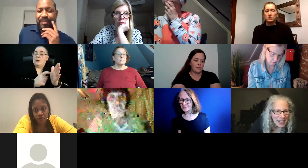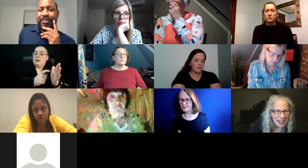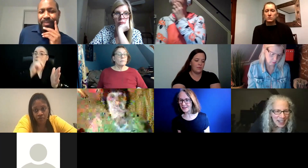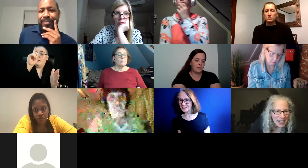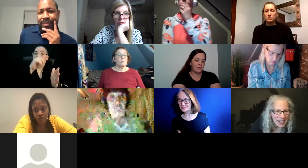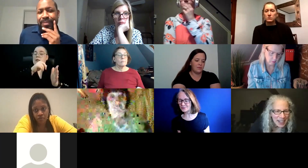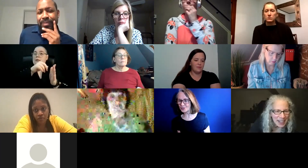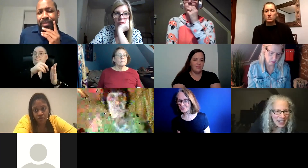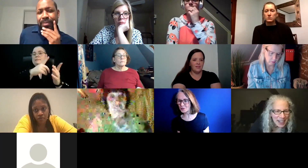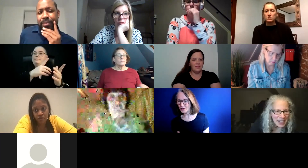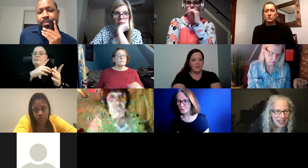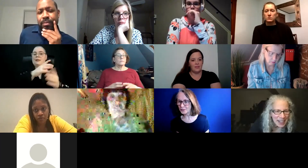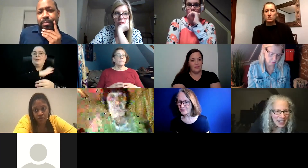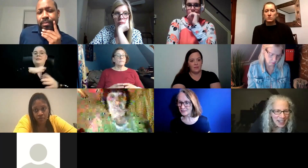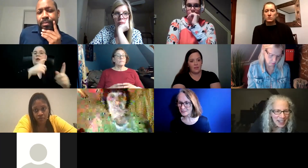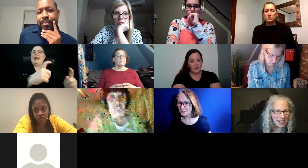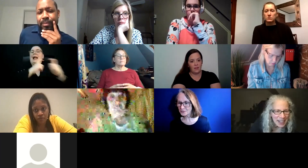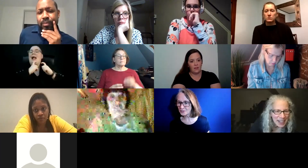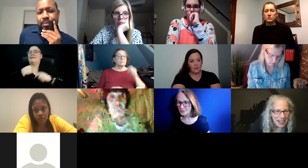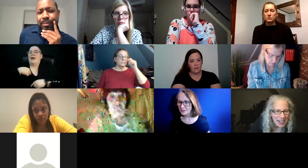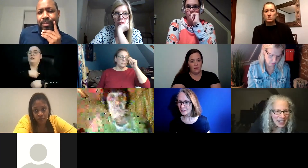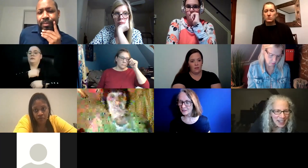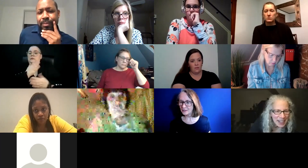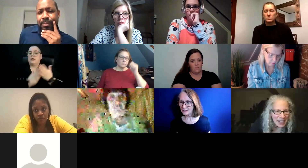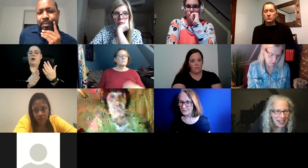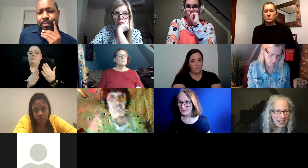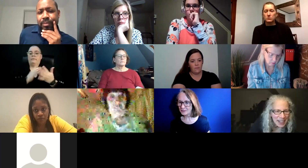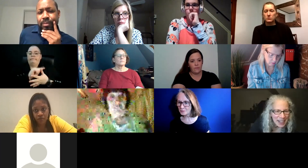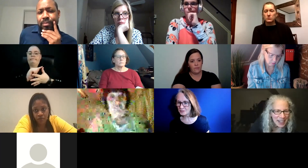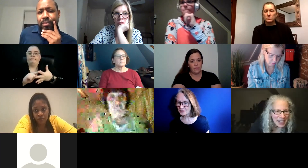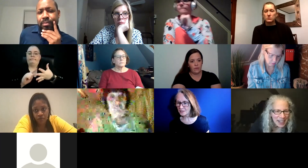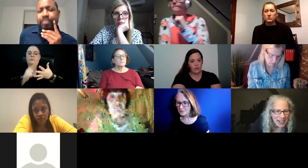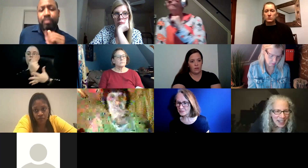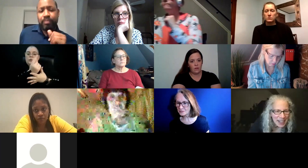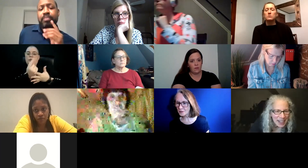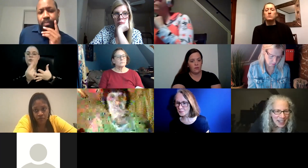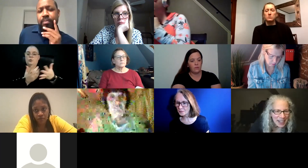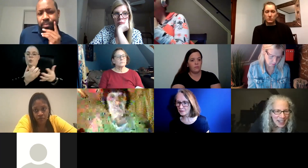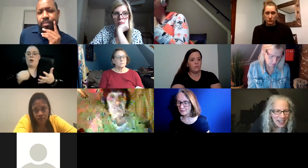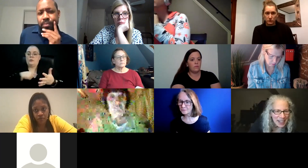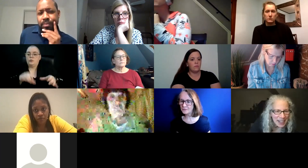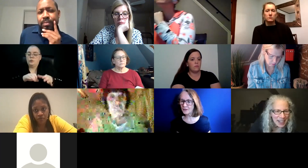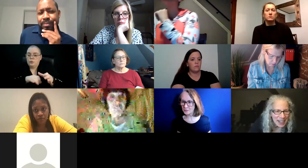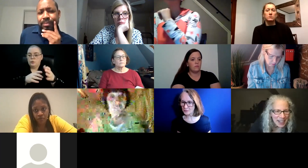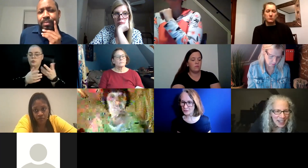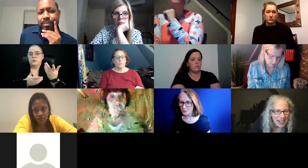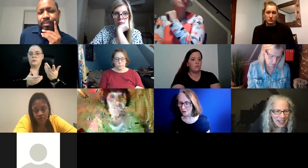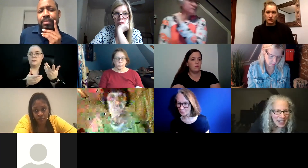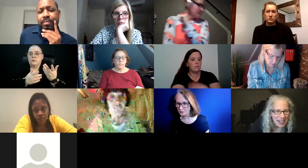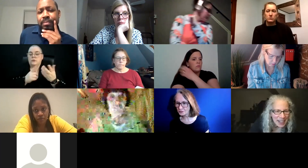I didn't watch the PowerPoint, as I said earlier. The commission gave us some items to accomplish.